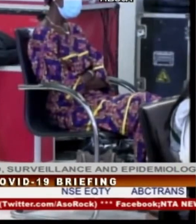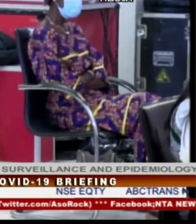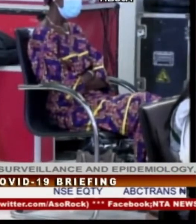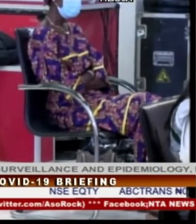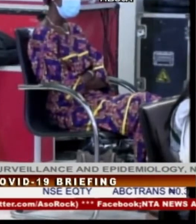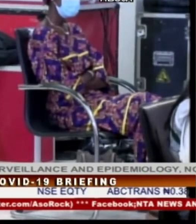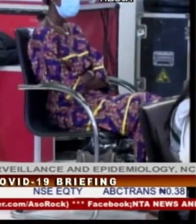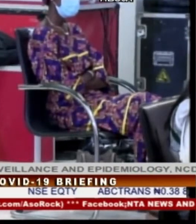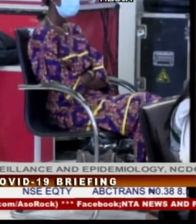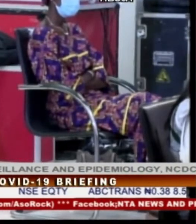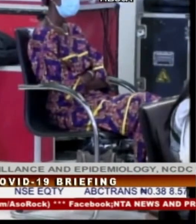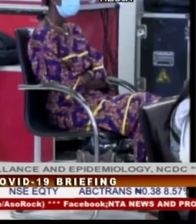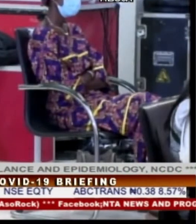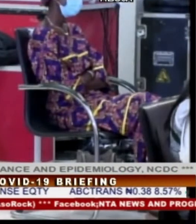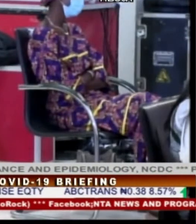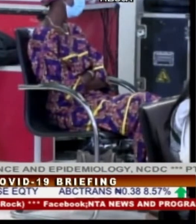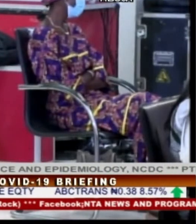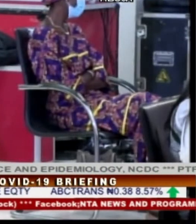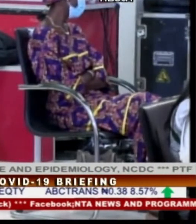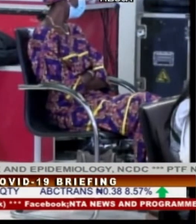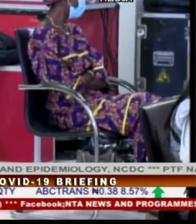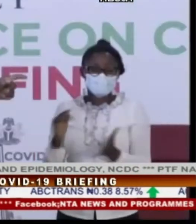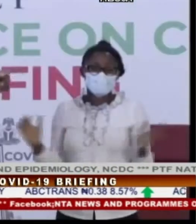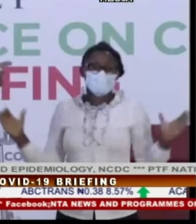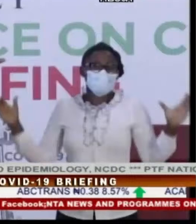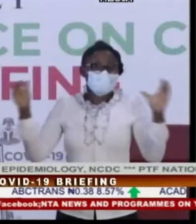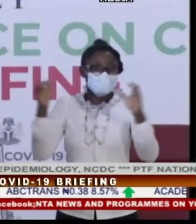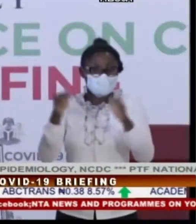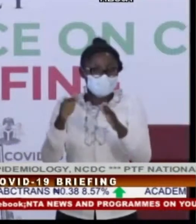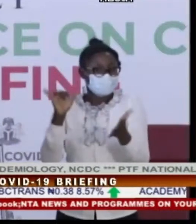need, read the instructions